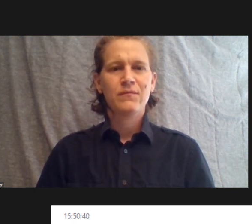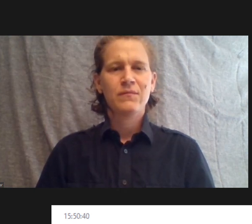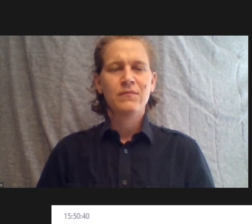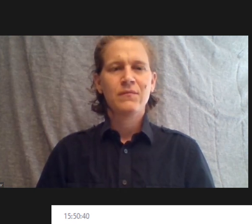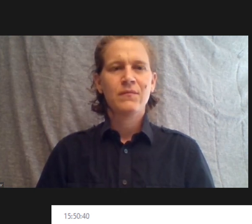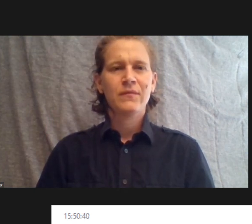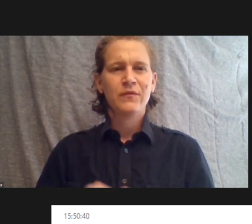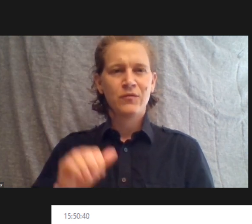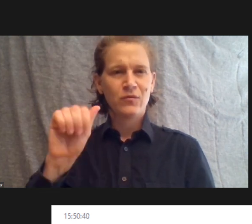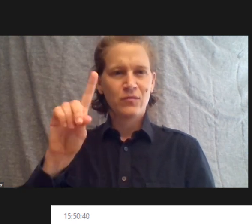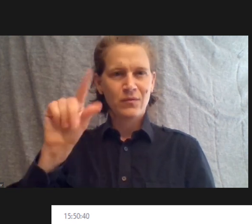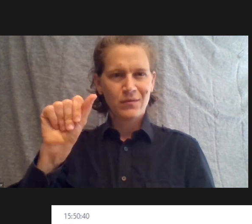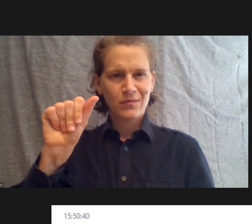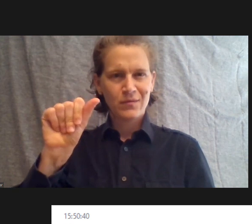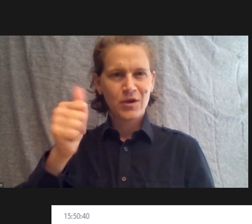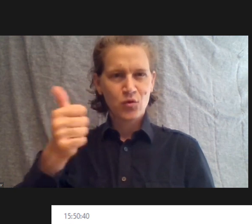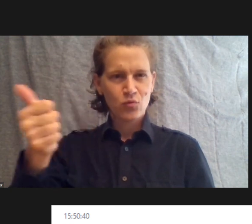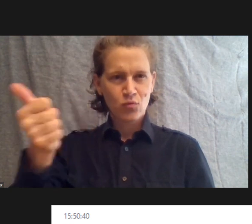overcome,